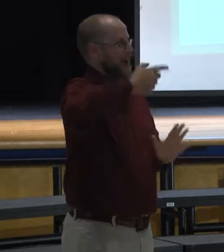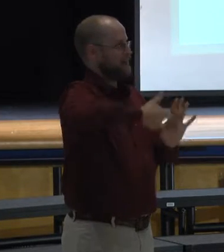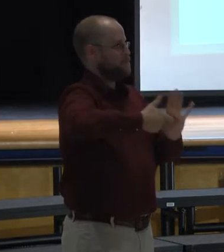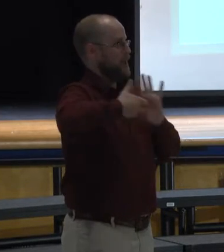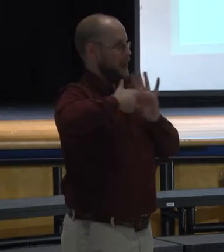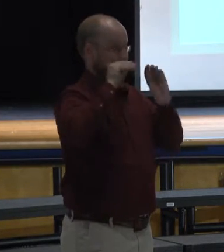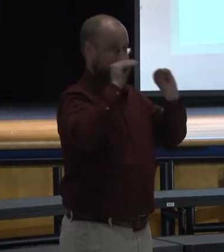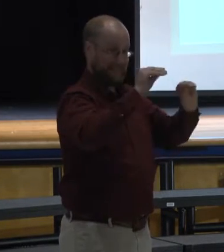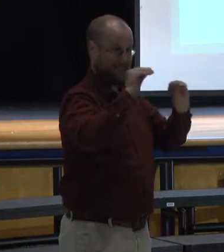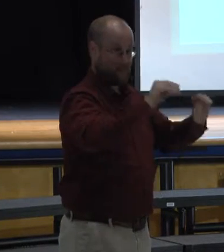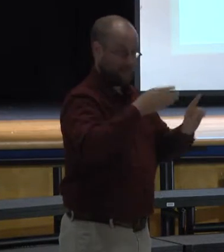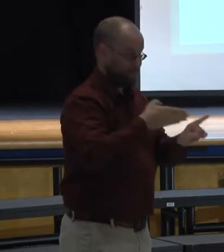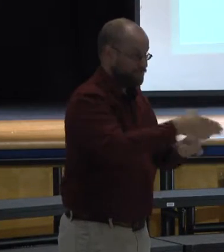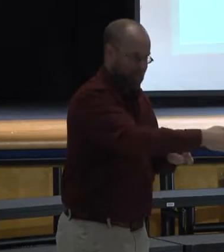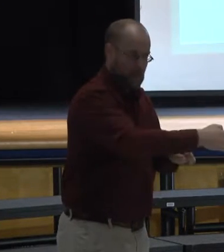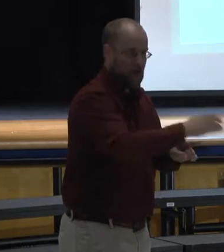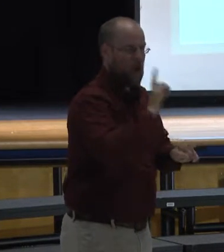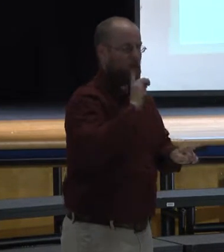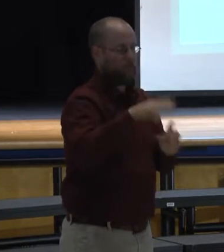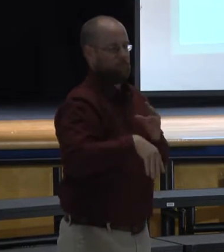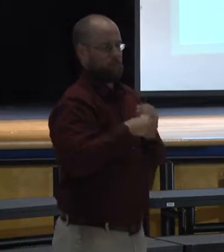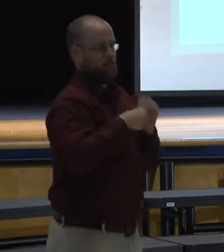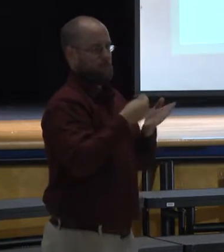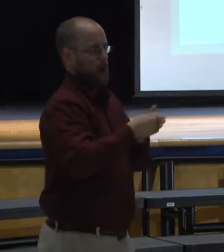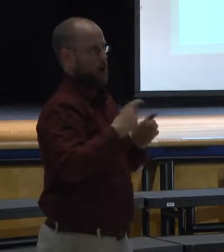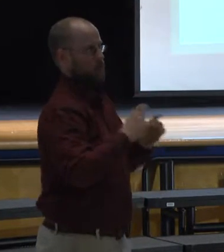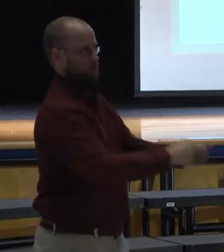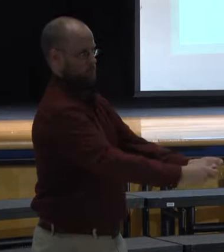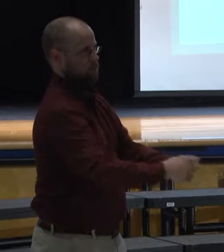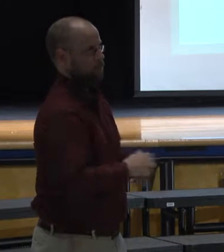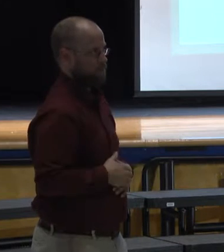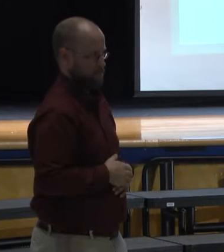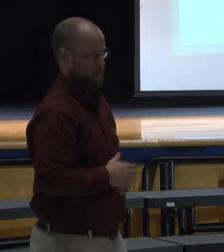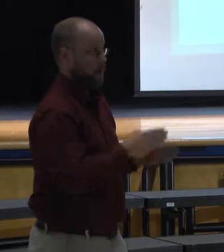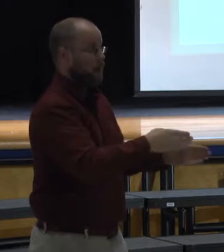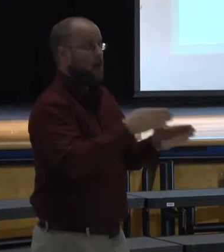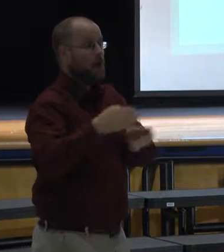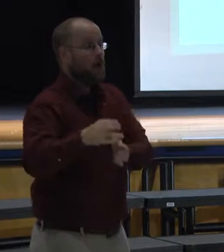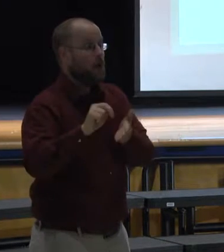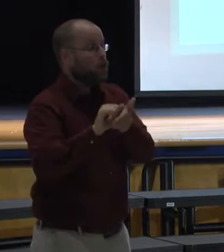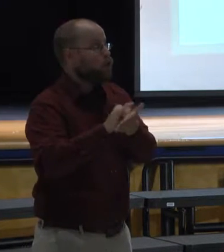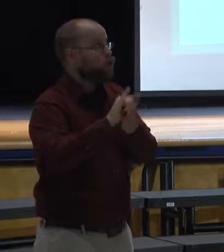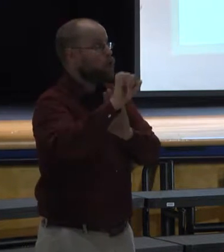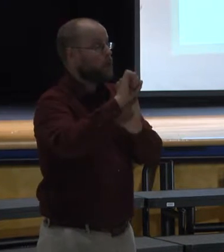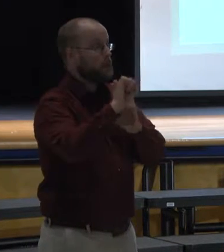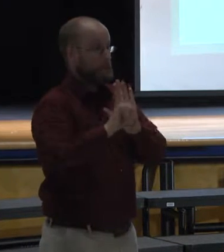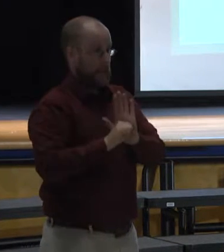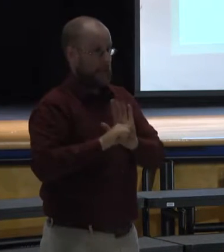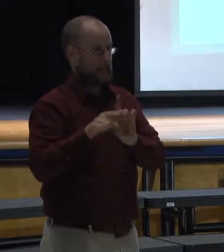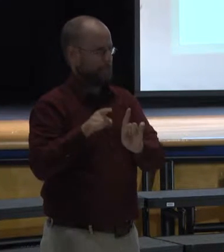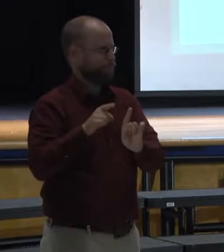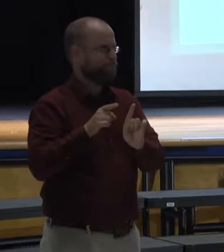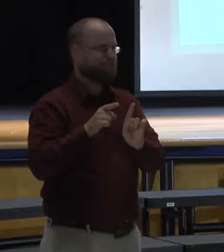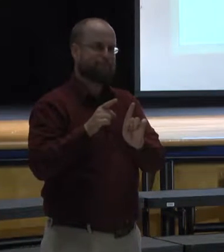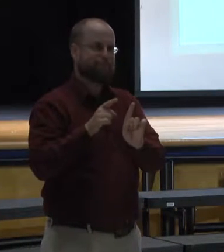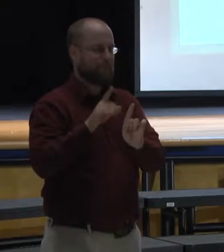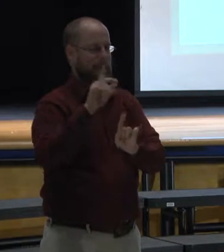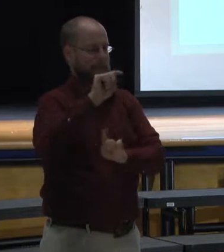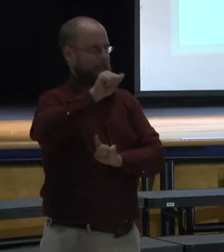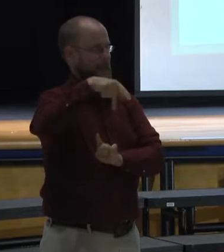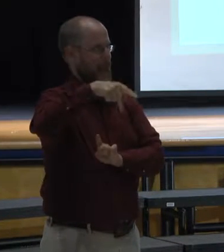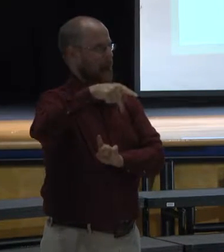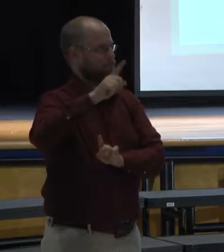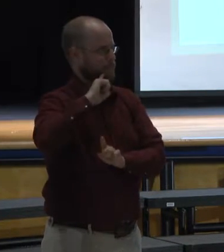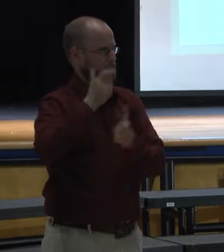field. New York State mentioned TAP as their main form of grant money